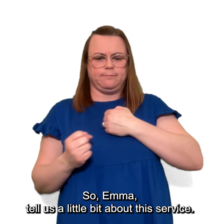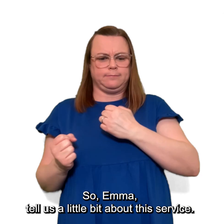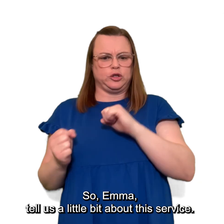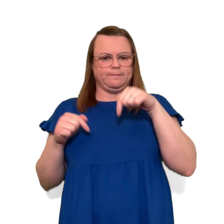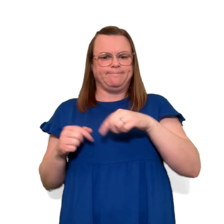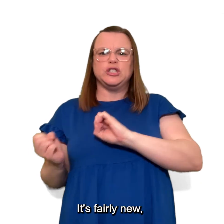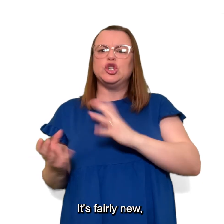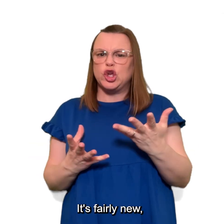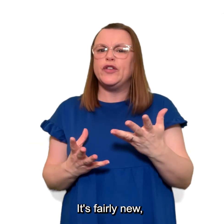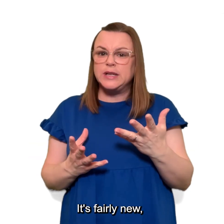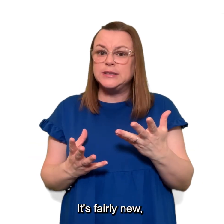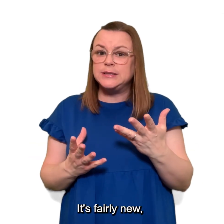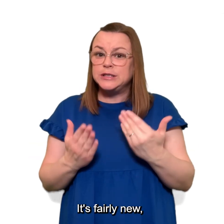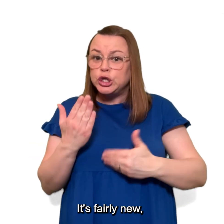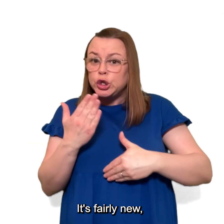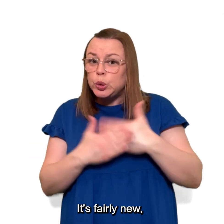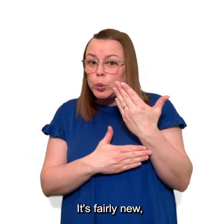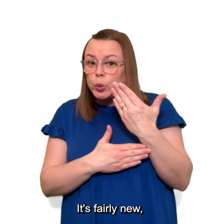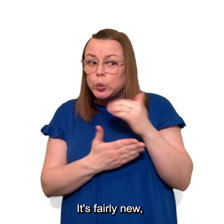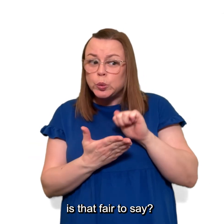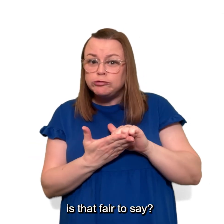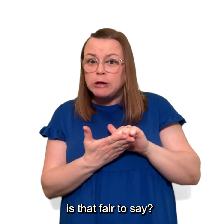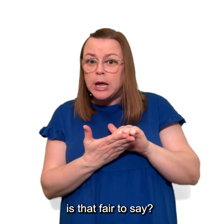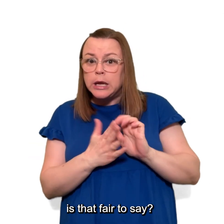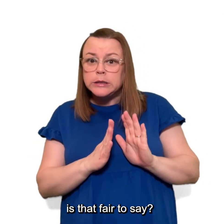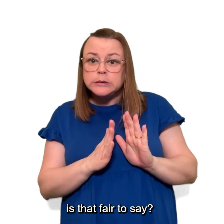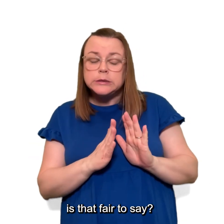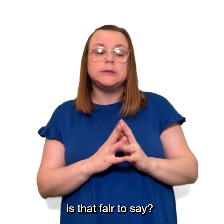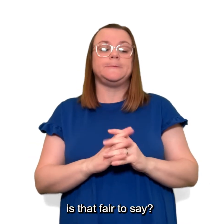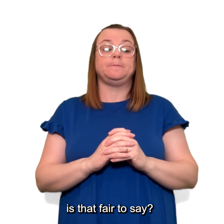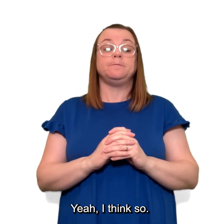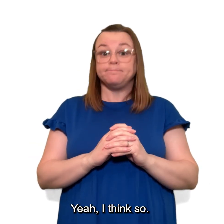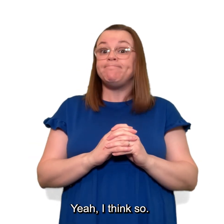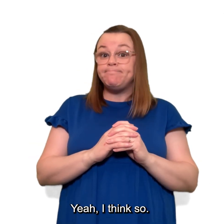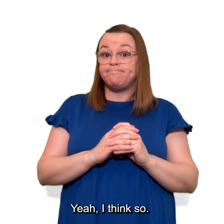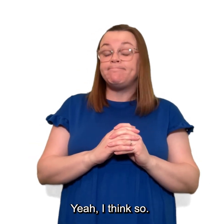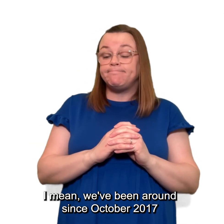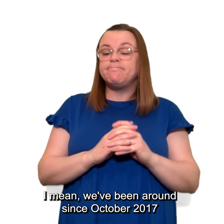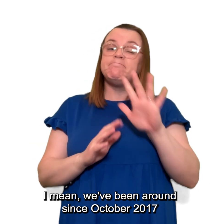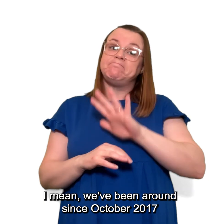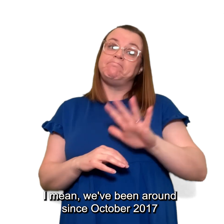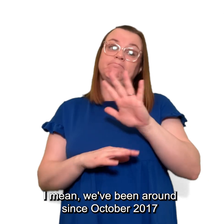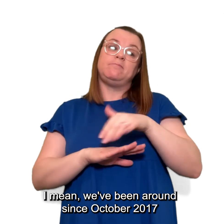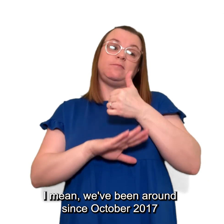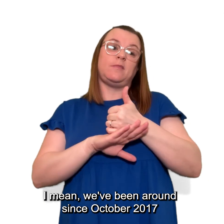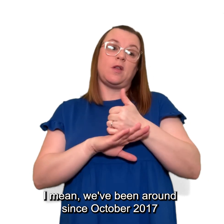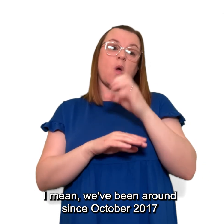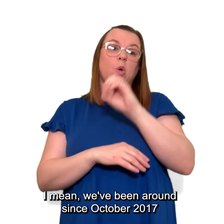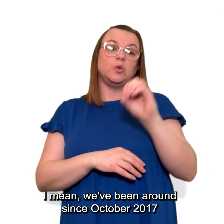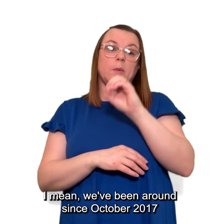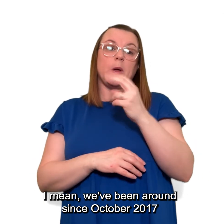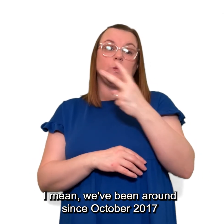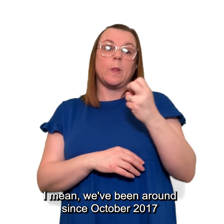this service. It's fairly new, is that fair to say? Yeah, I think so. I mean, we've been around